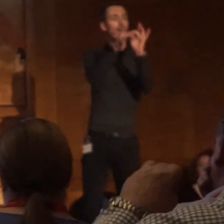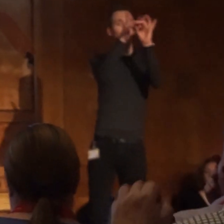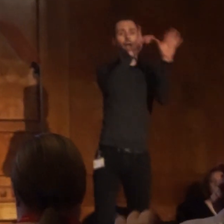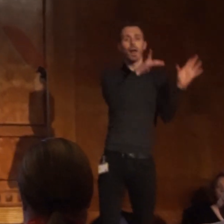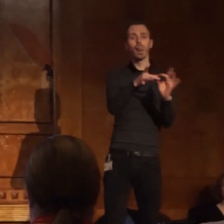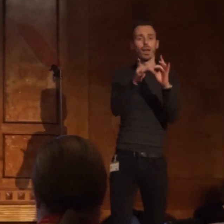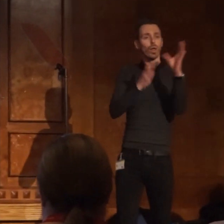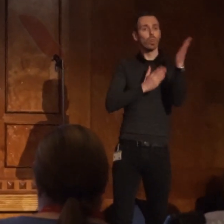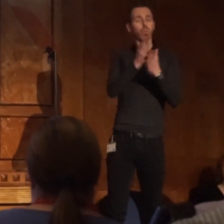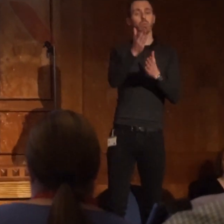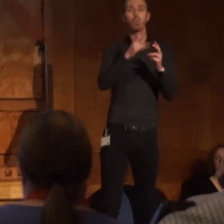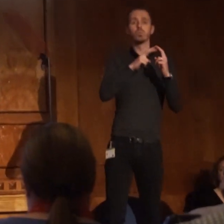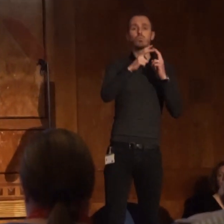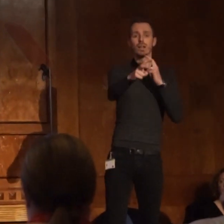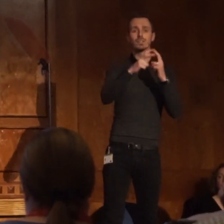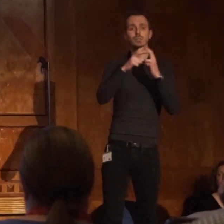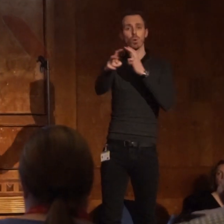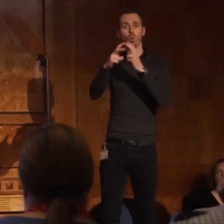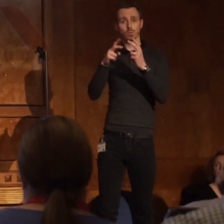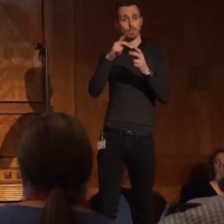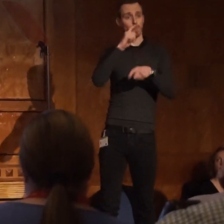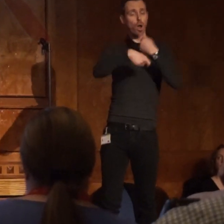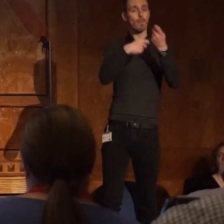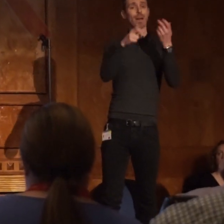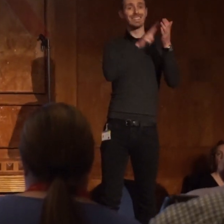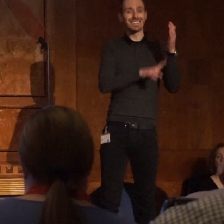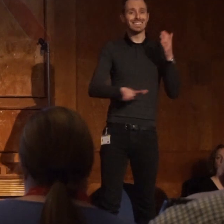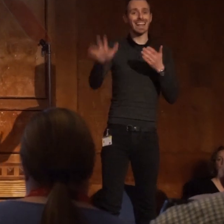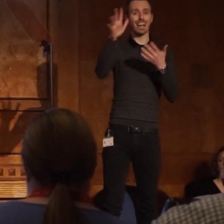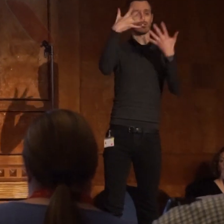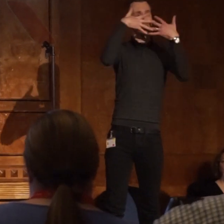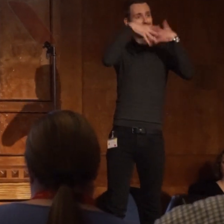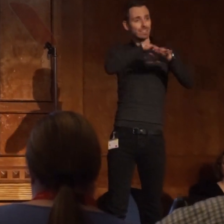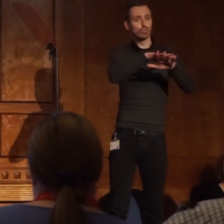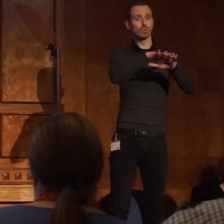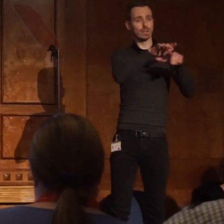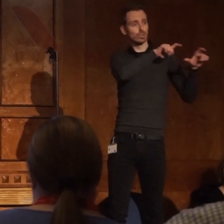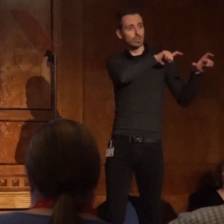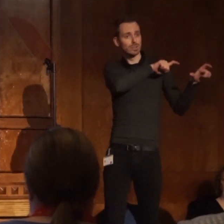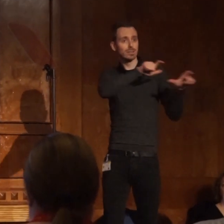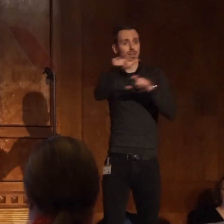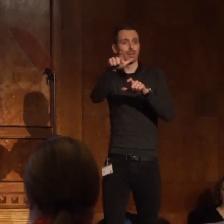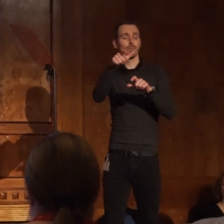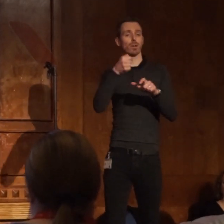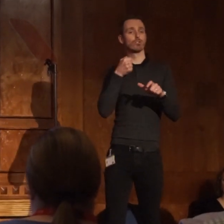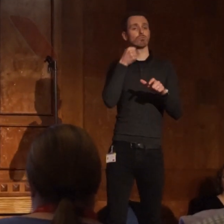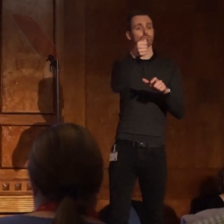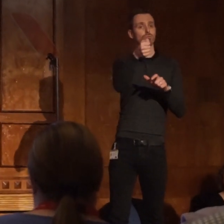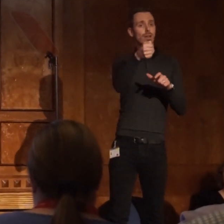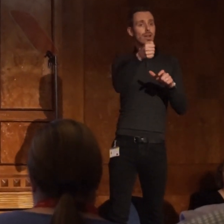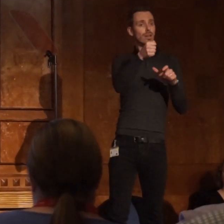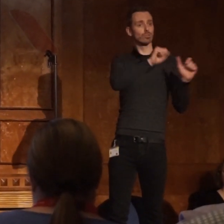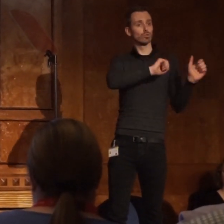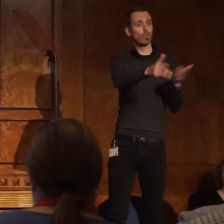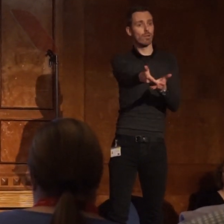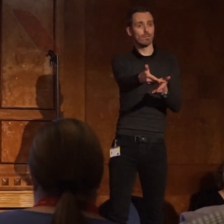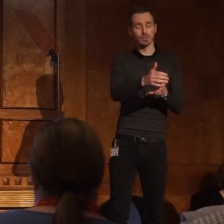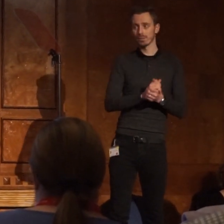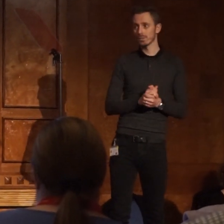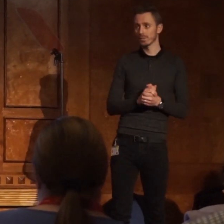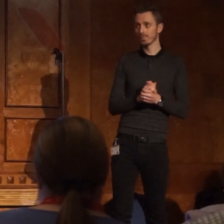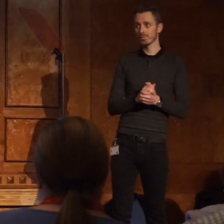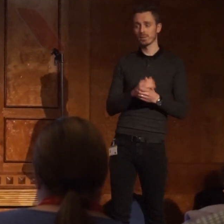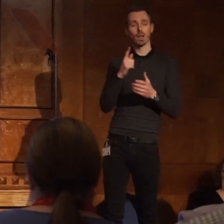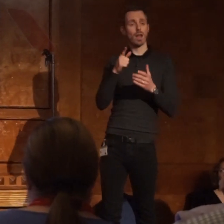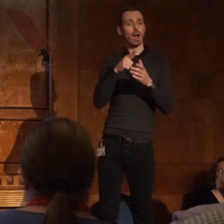integrated, sustainable transport system which is both affordable and accessible. And our Shadow Transport Secretary, Andy